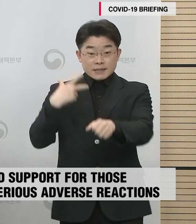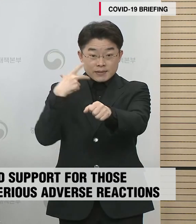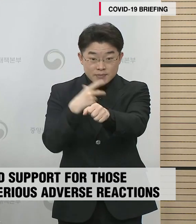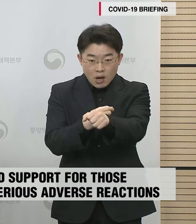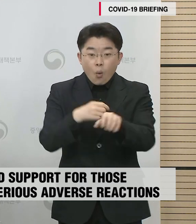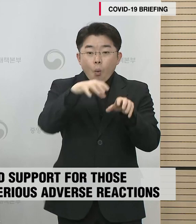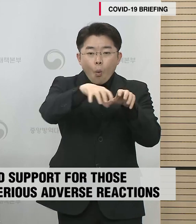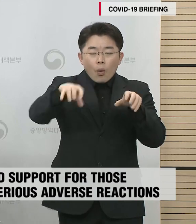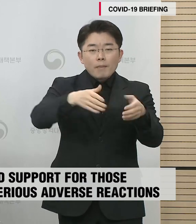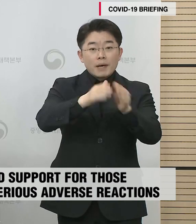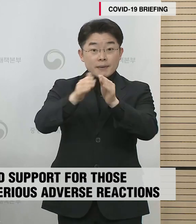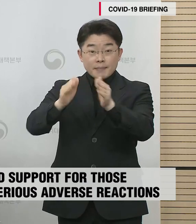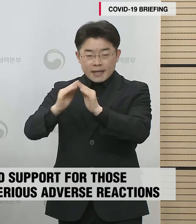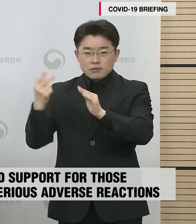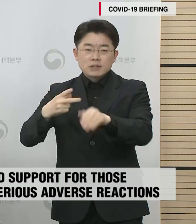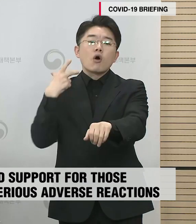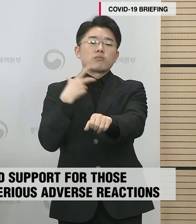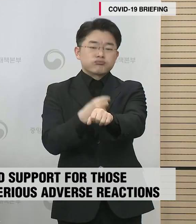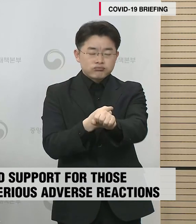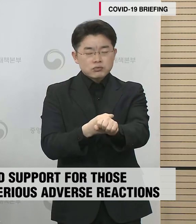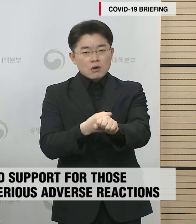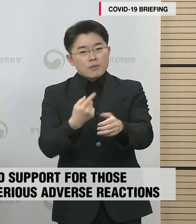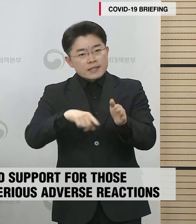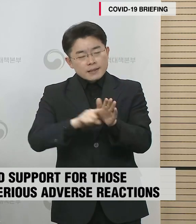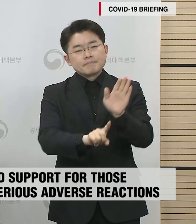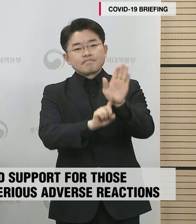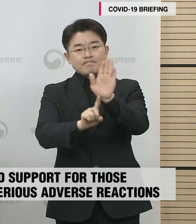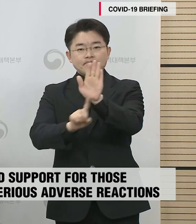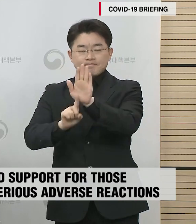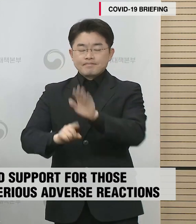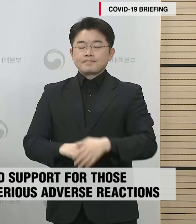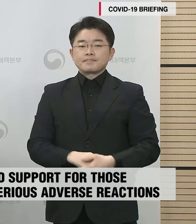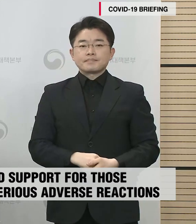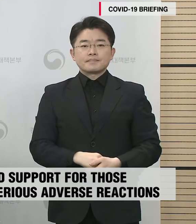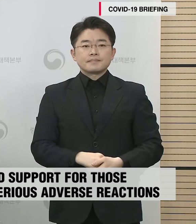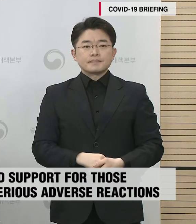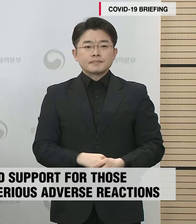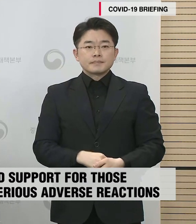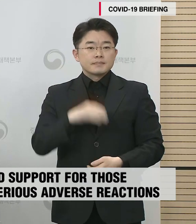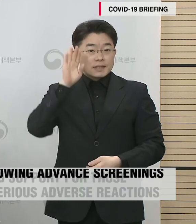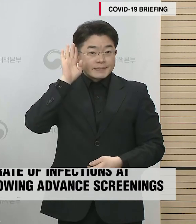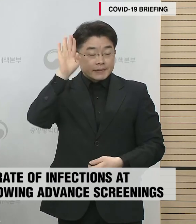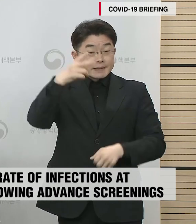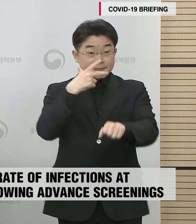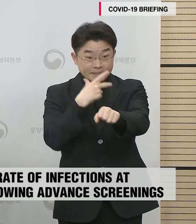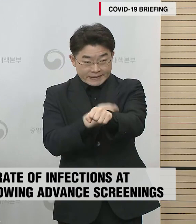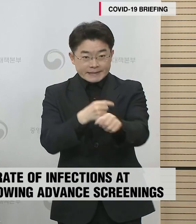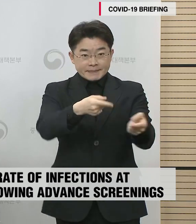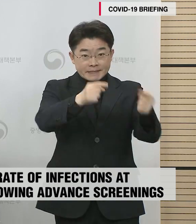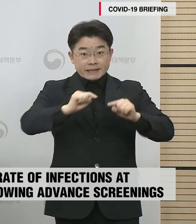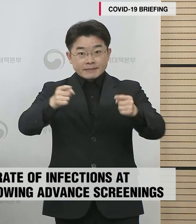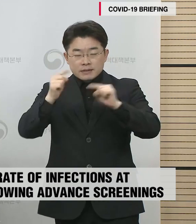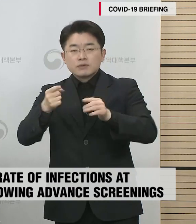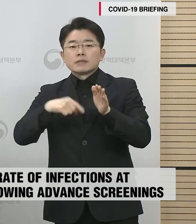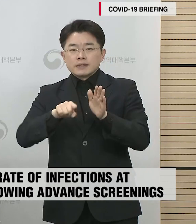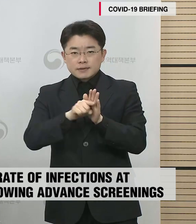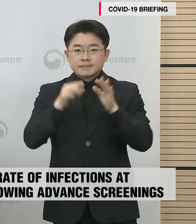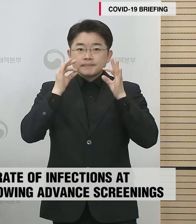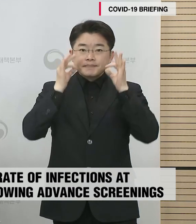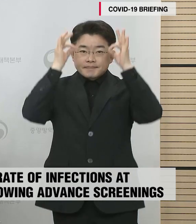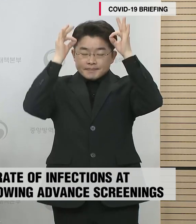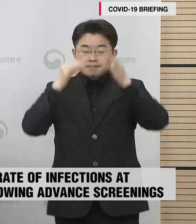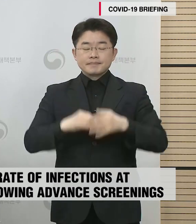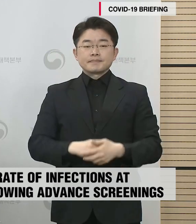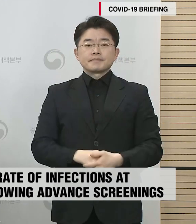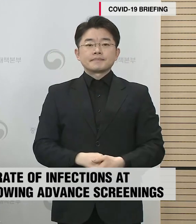the government will also highlight the importance of providing necessary information on inoculation and also with the aim